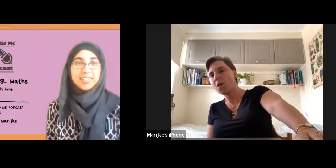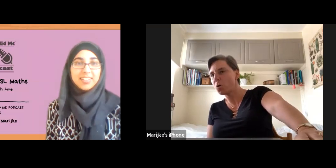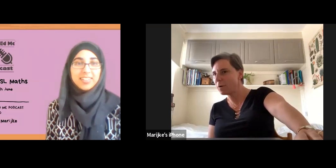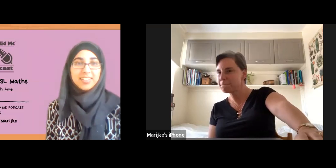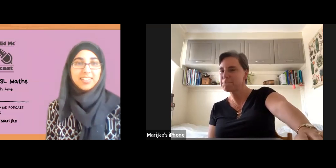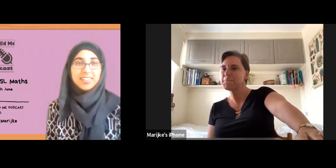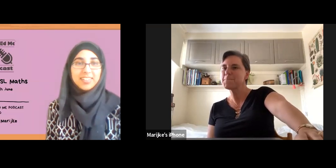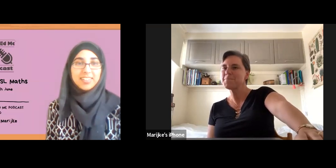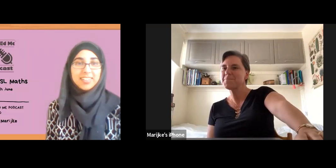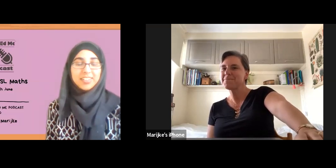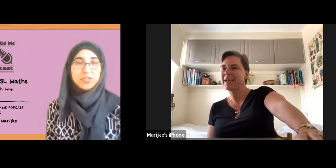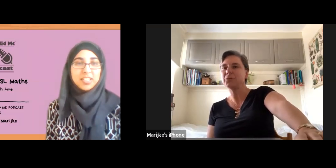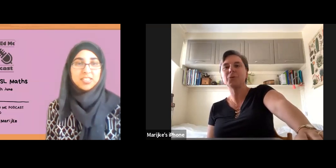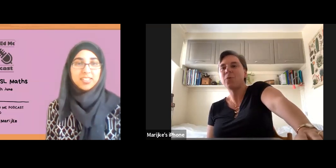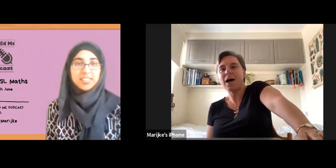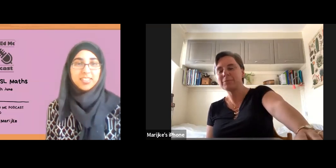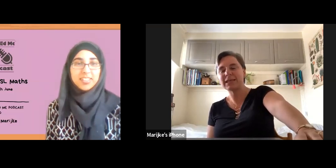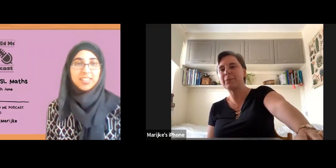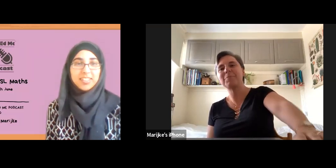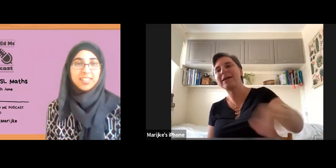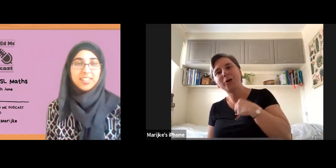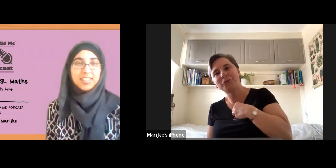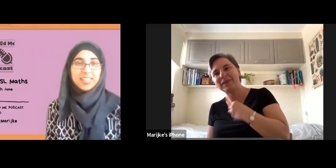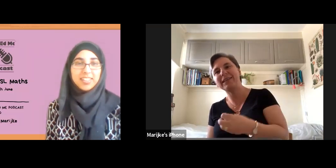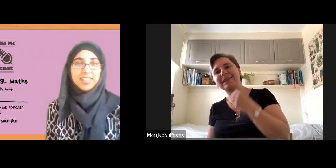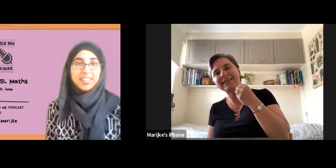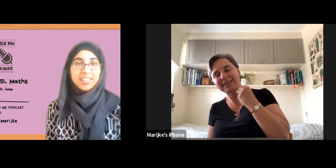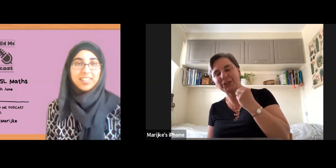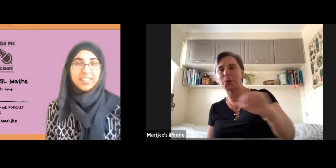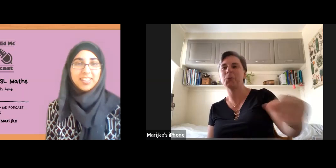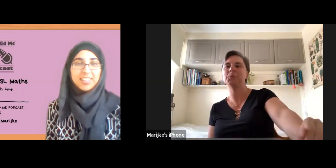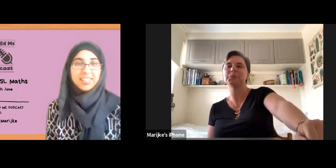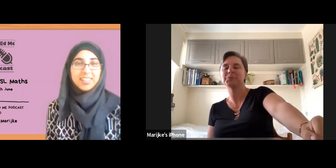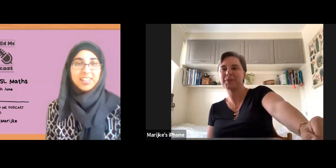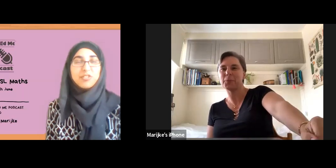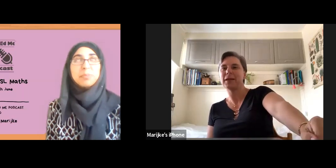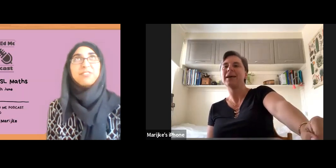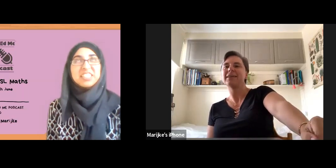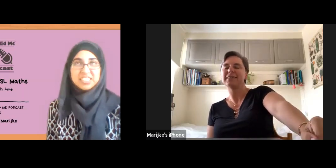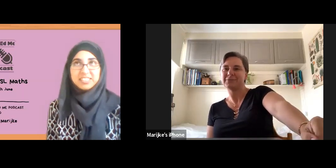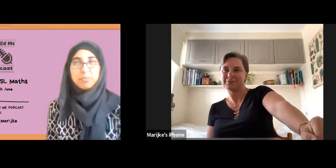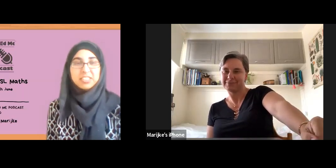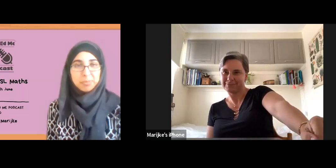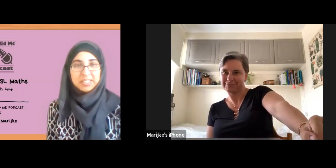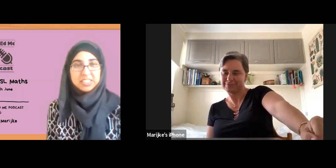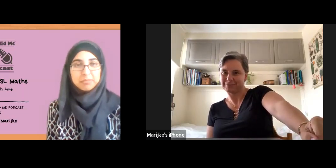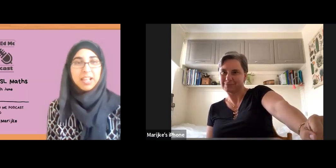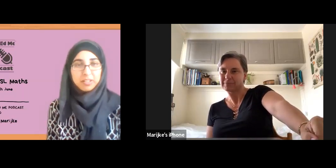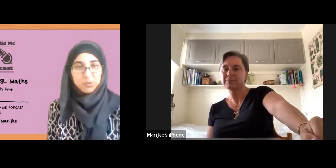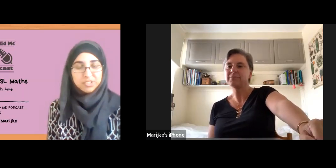No. You don't I think? don't know why I'm saying that, but my gut feeling says no. Have you been fascinated by space and black holes and all